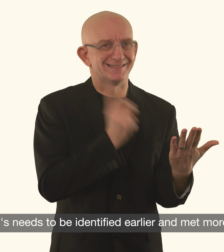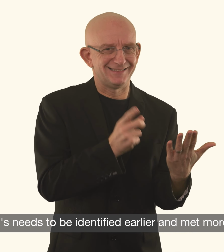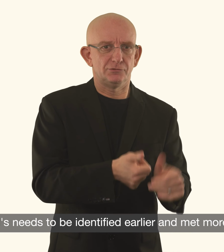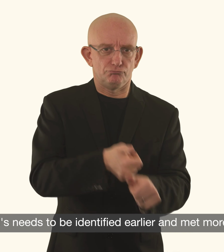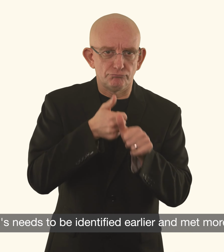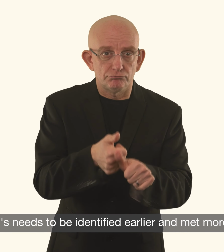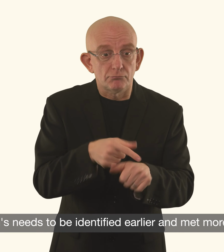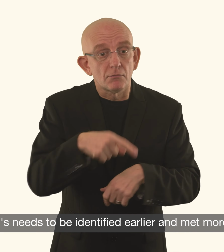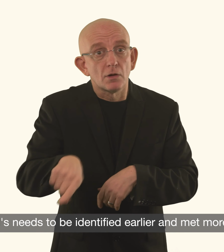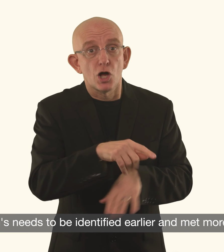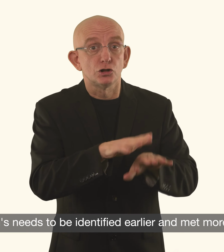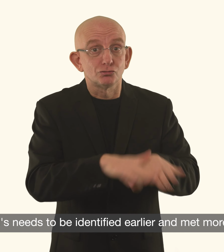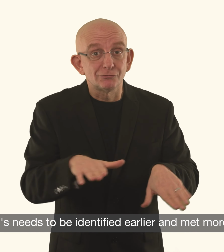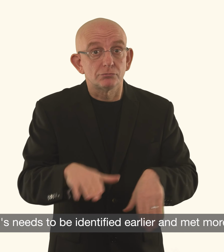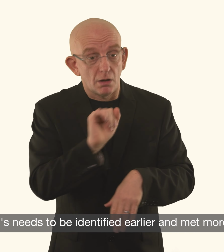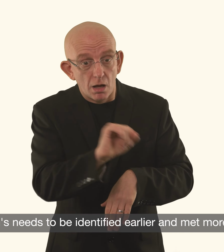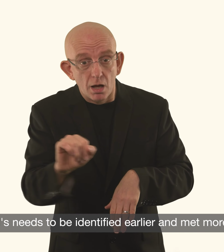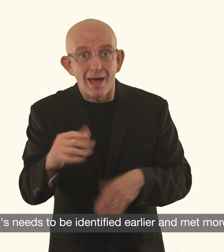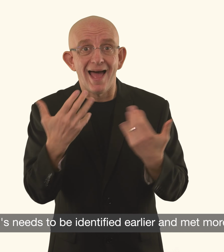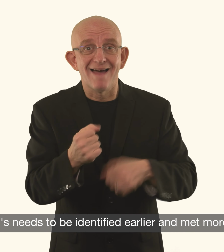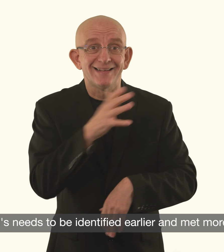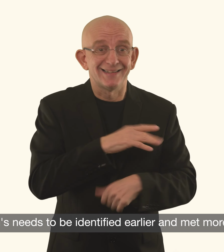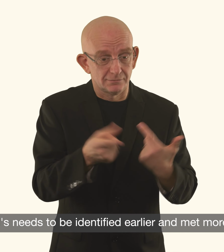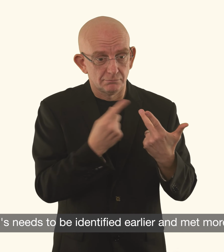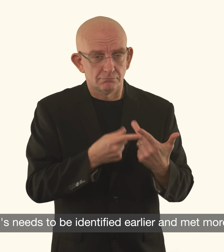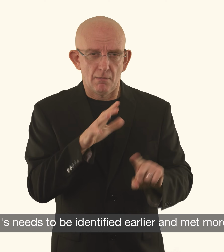Is for children's needs to be identified earlier and met more effectively.